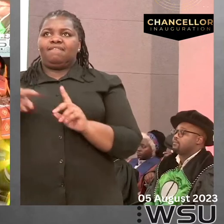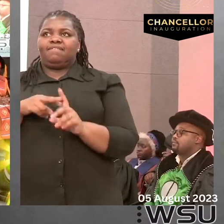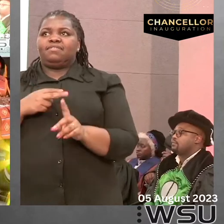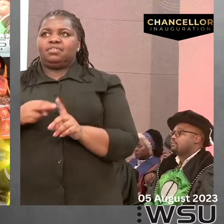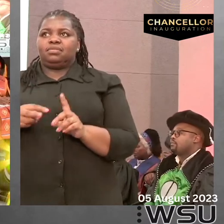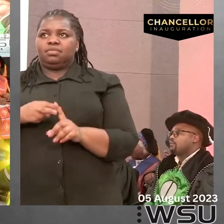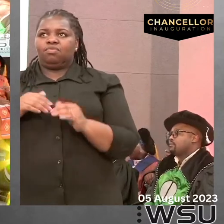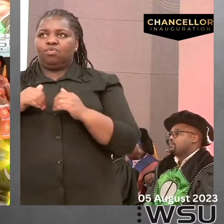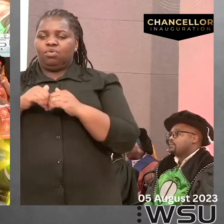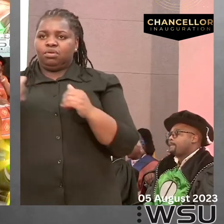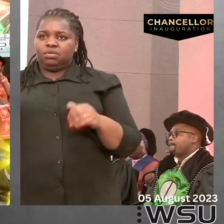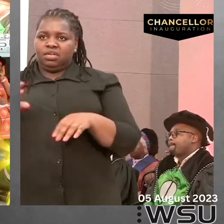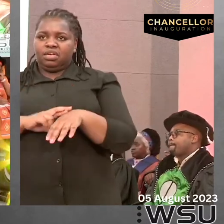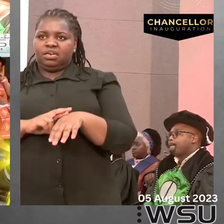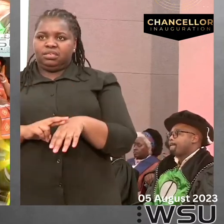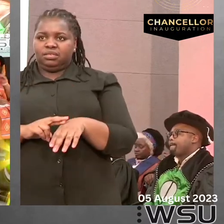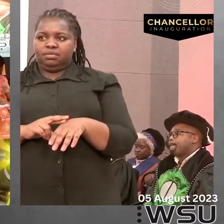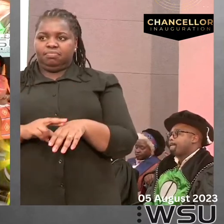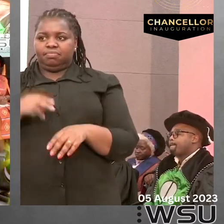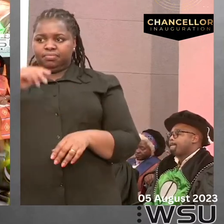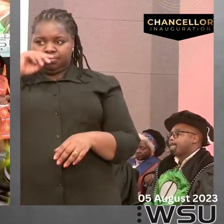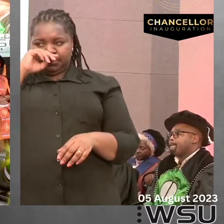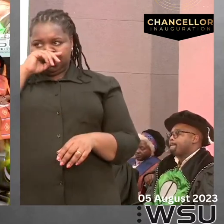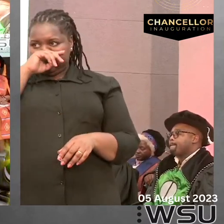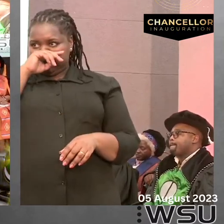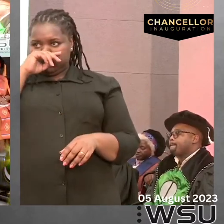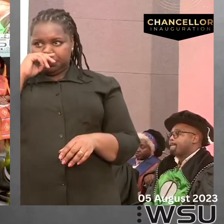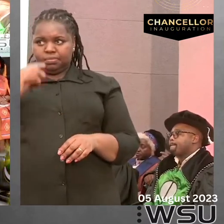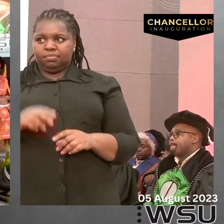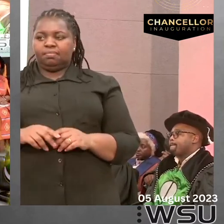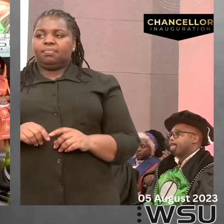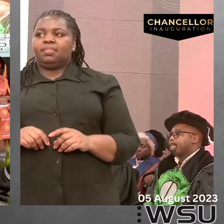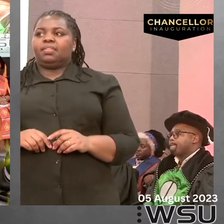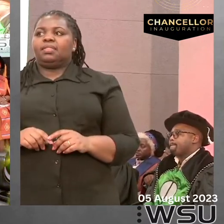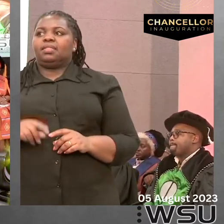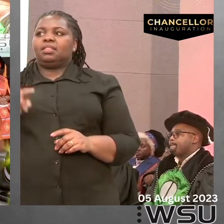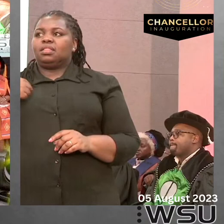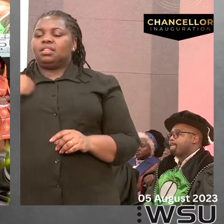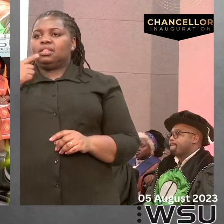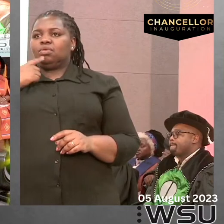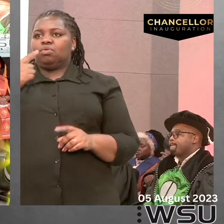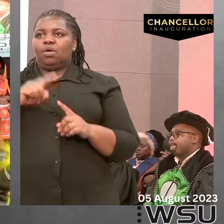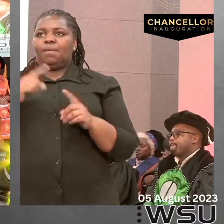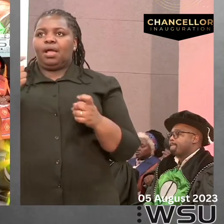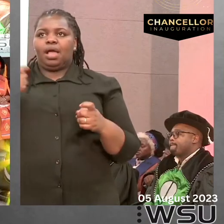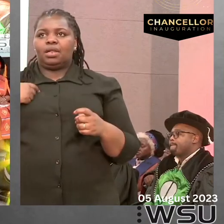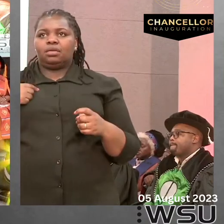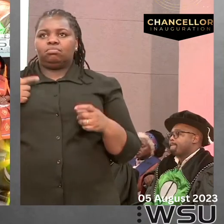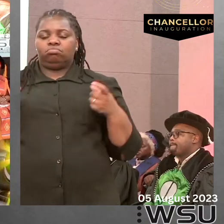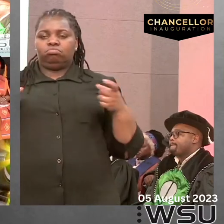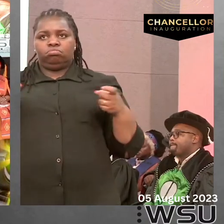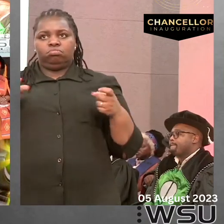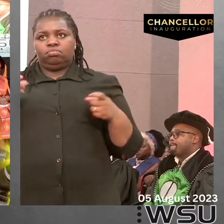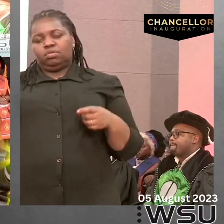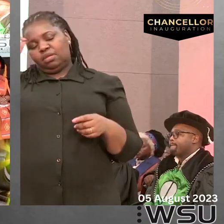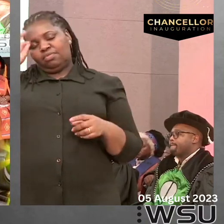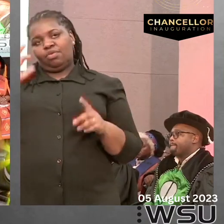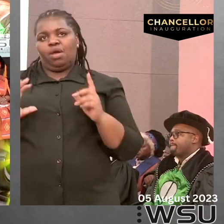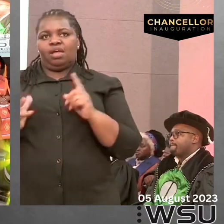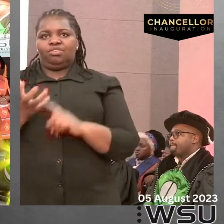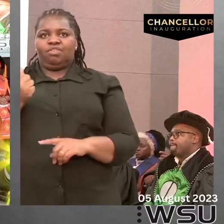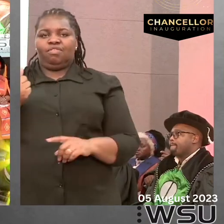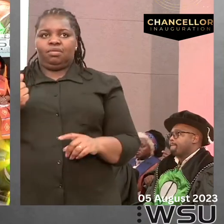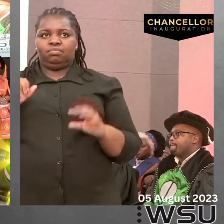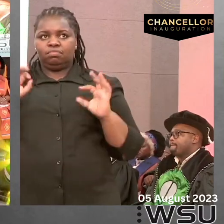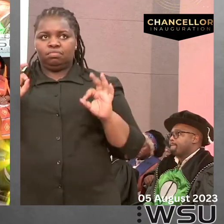racism. We're seen as inferior and that incapable of governing ourselves and achieving the greatness that